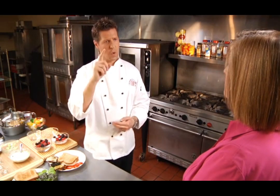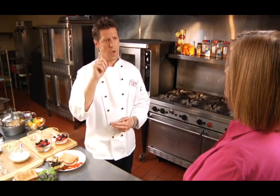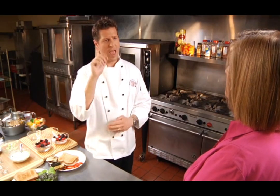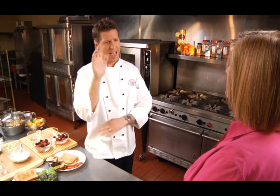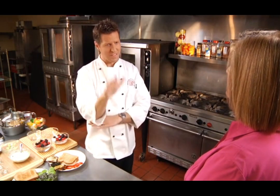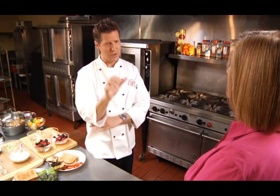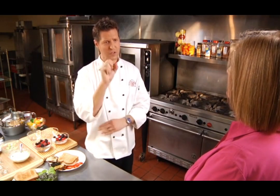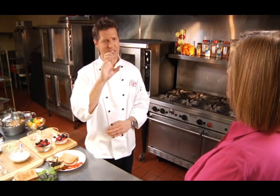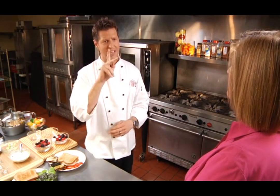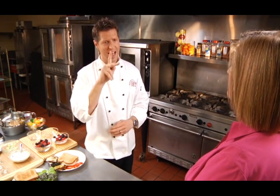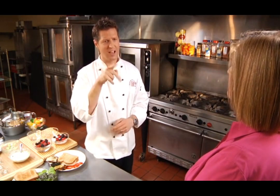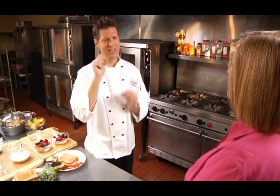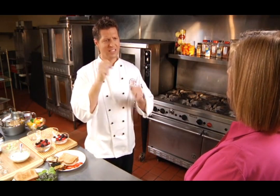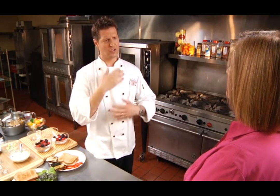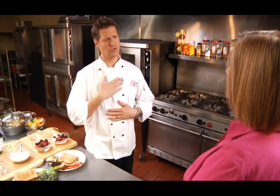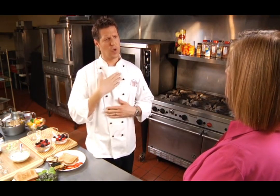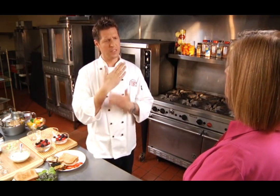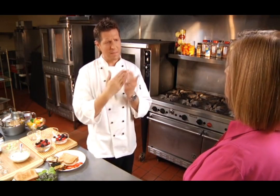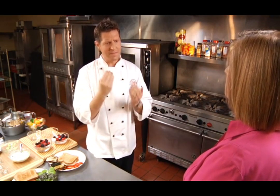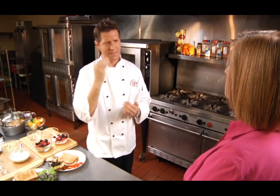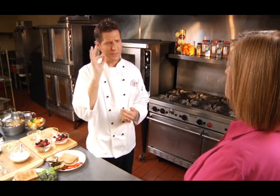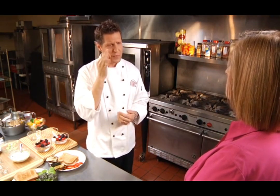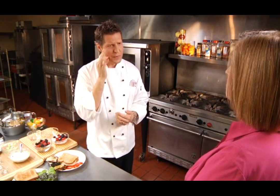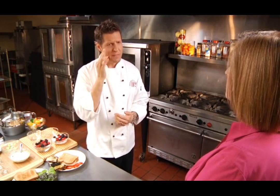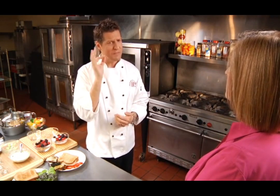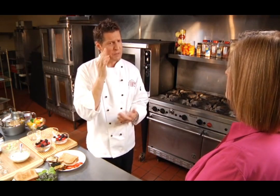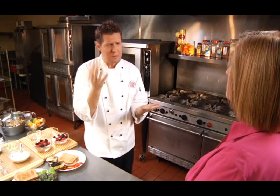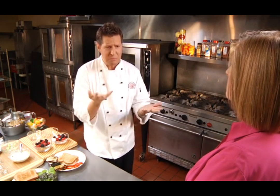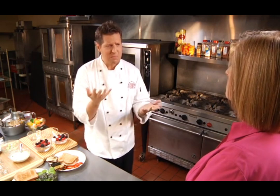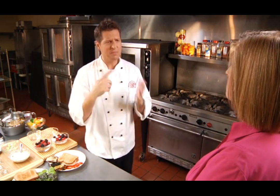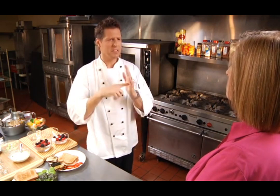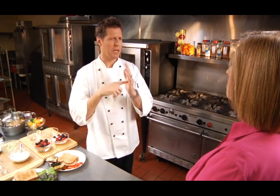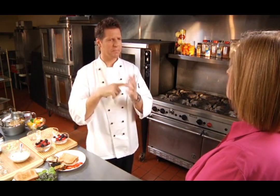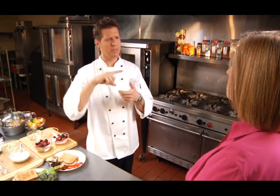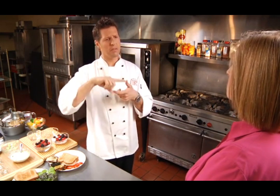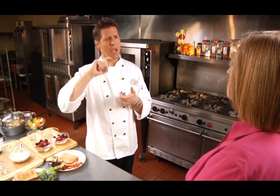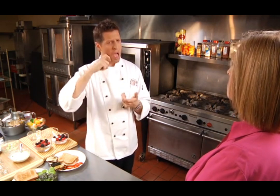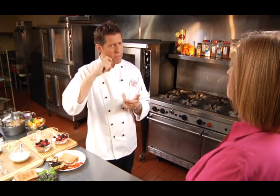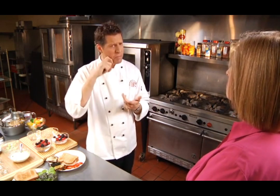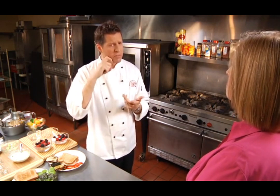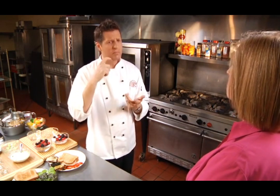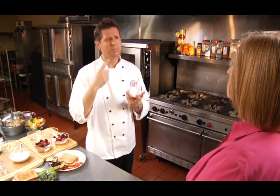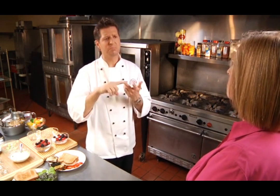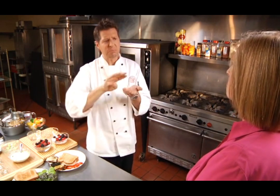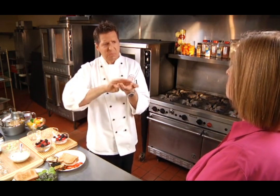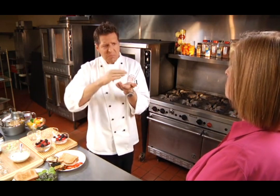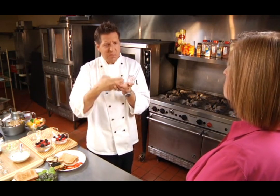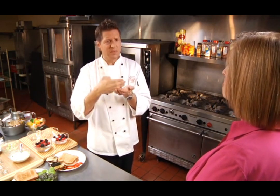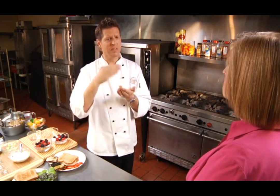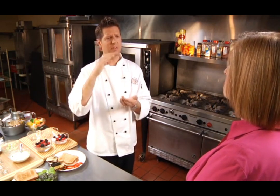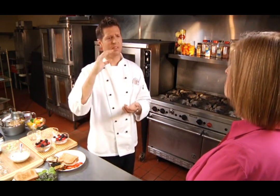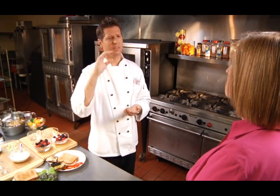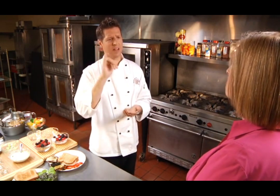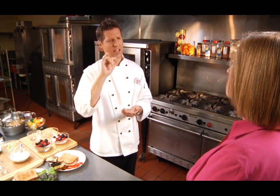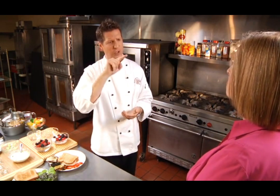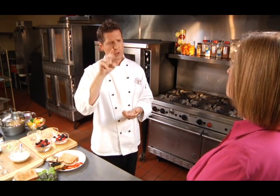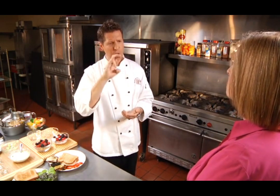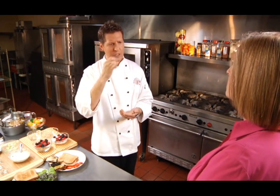For an afternoon snack, you can enjoy some fruit like an apple, or a veggie plate with zucchini, carrot, and